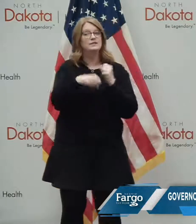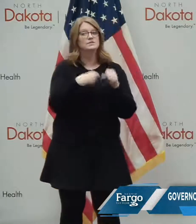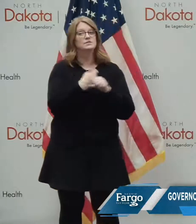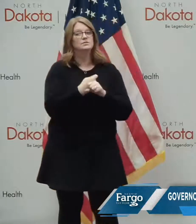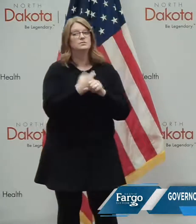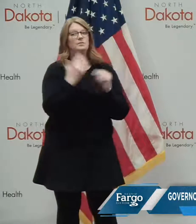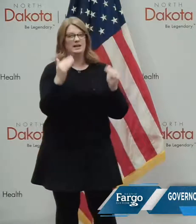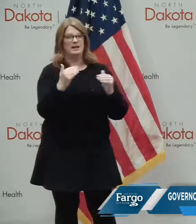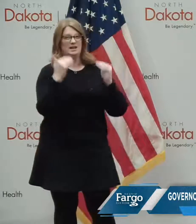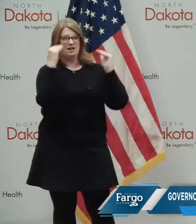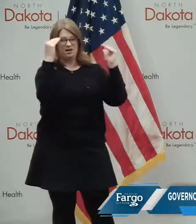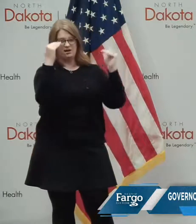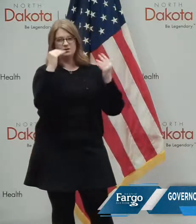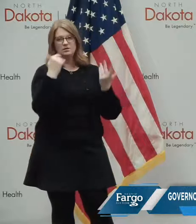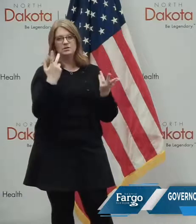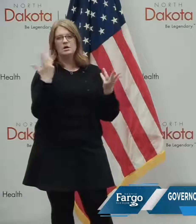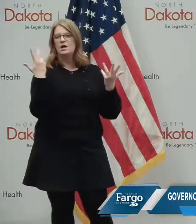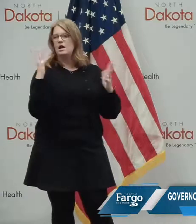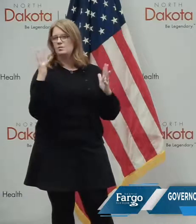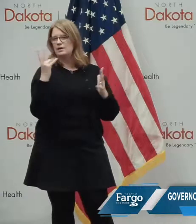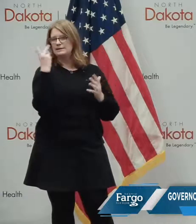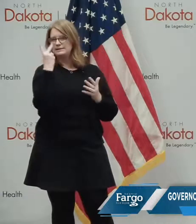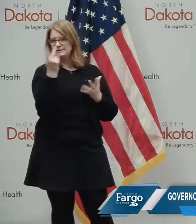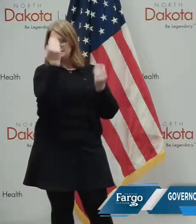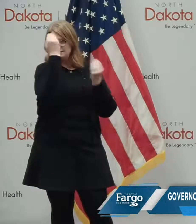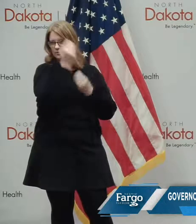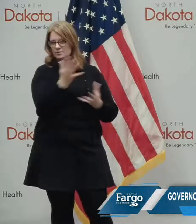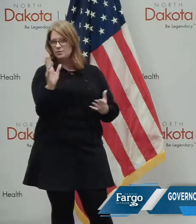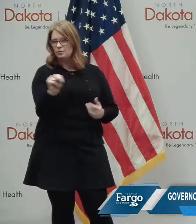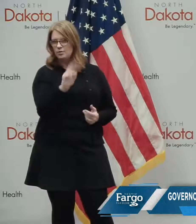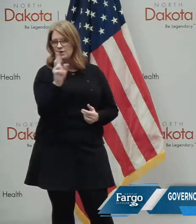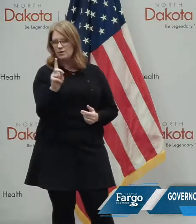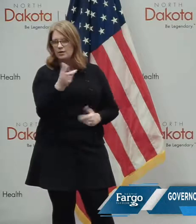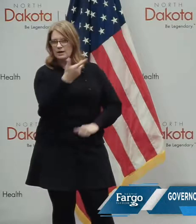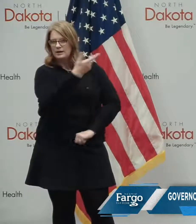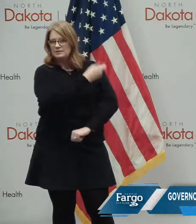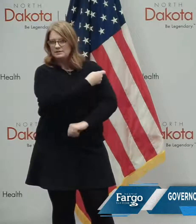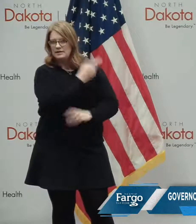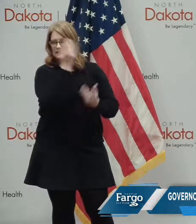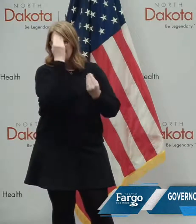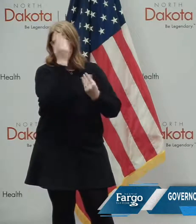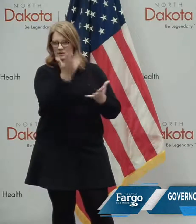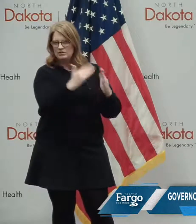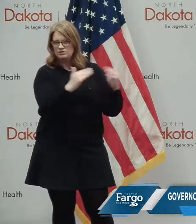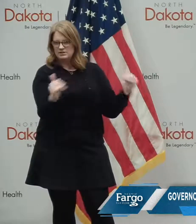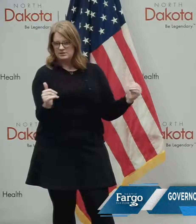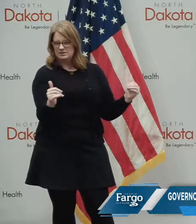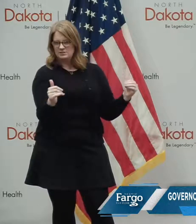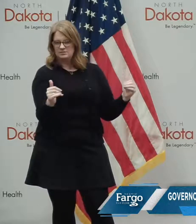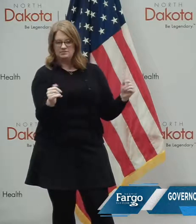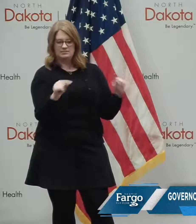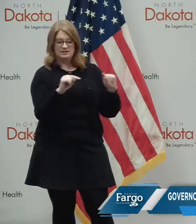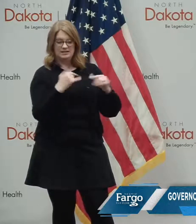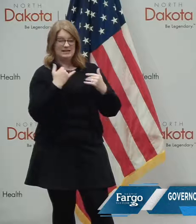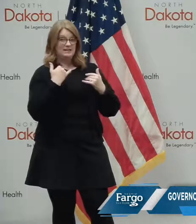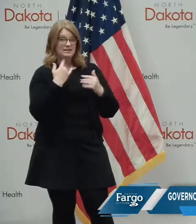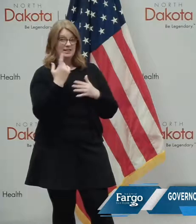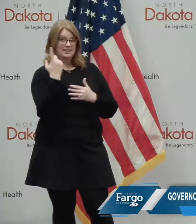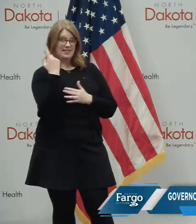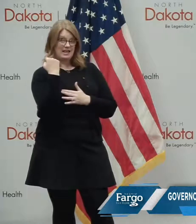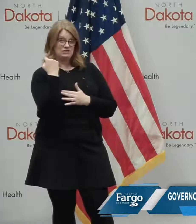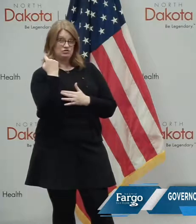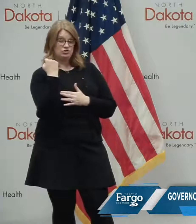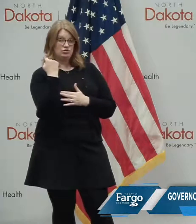much higher. Already, looking at data from the North Dakota Immunization Information System, as of this time last